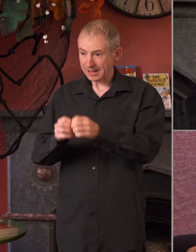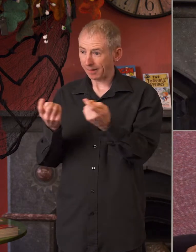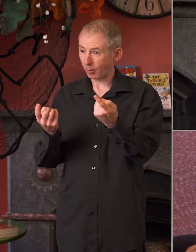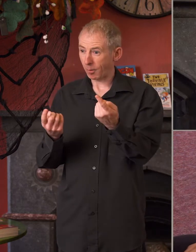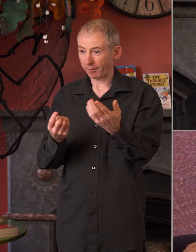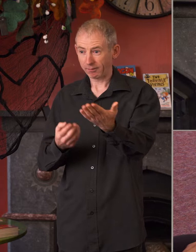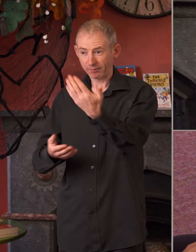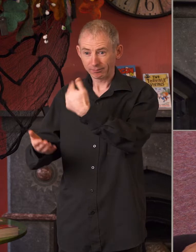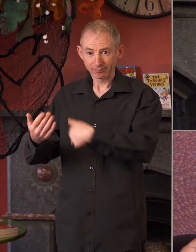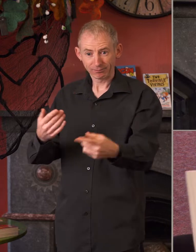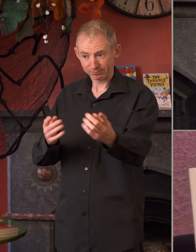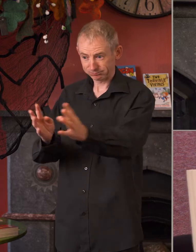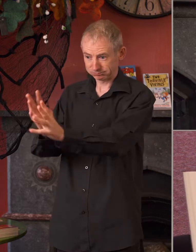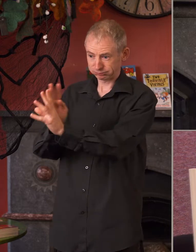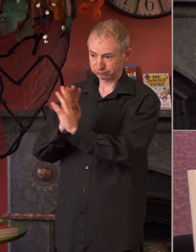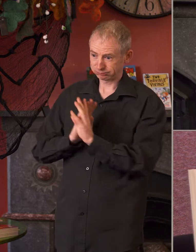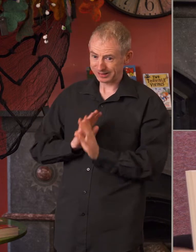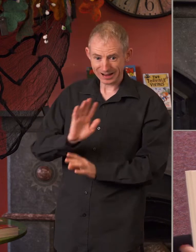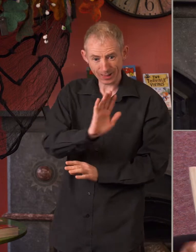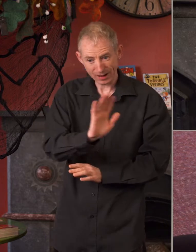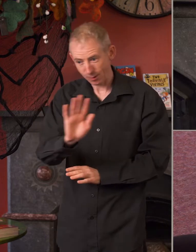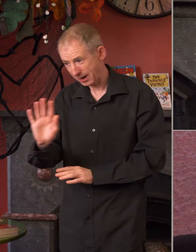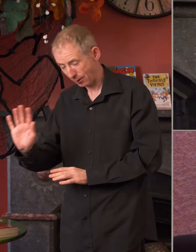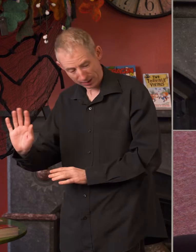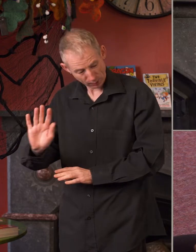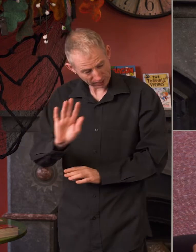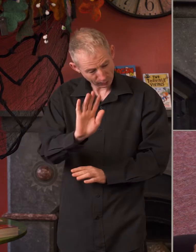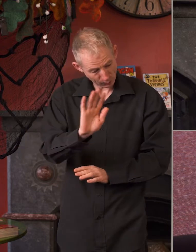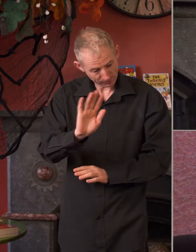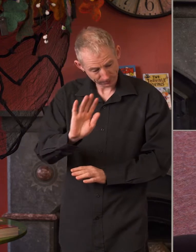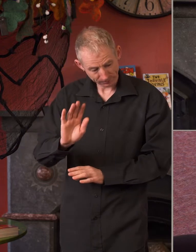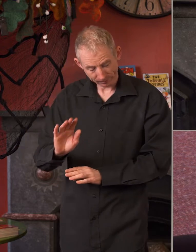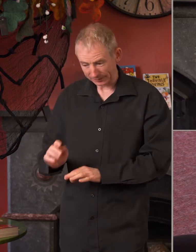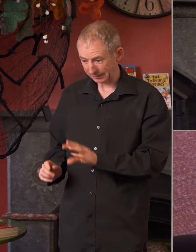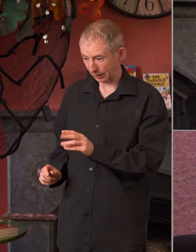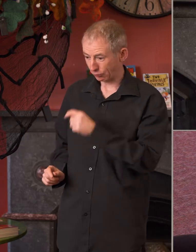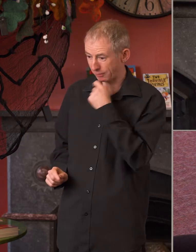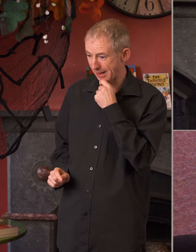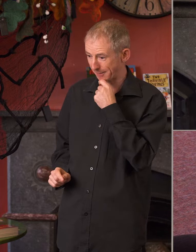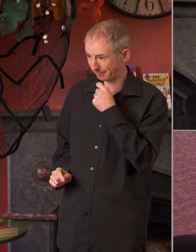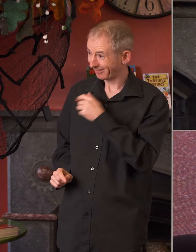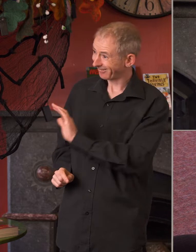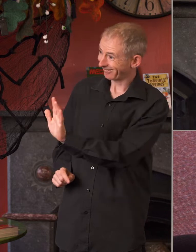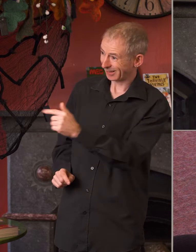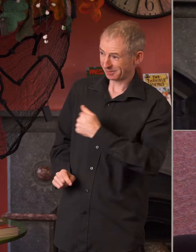Everyone comes to say hello. My name is Little Crab, says Little Crab.